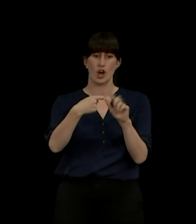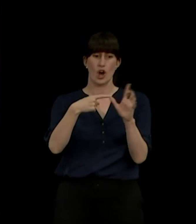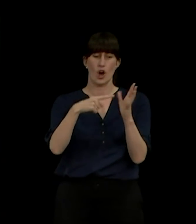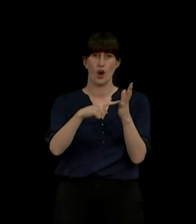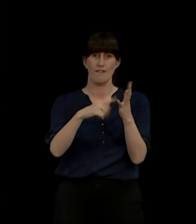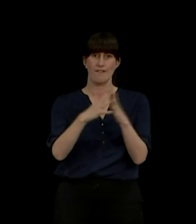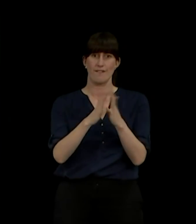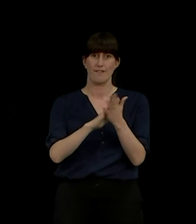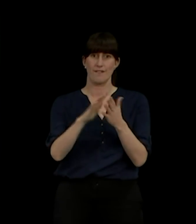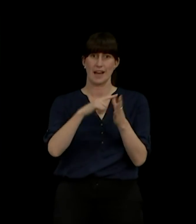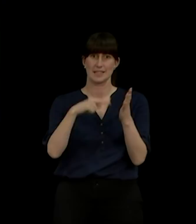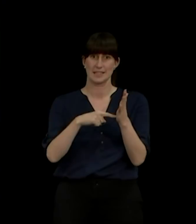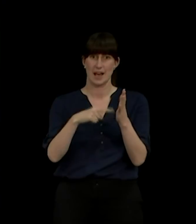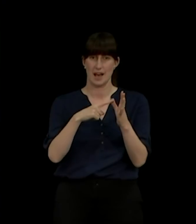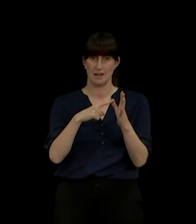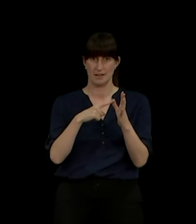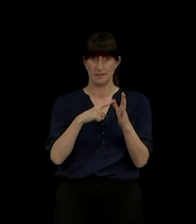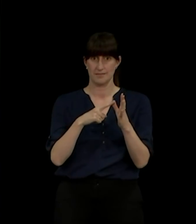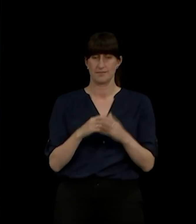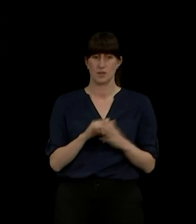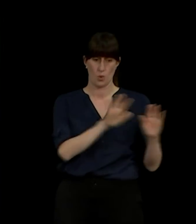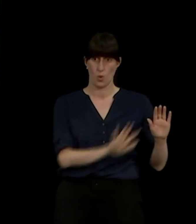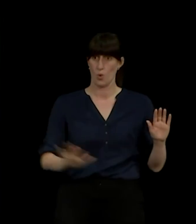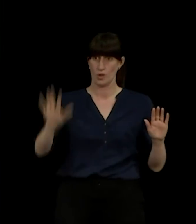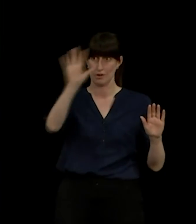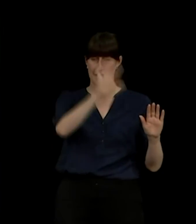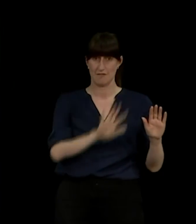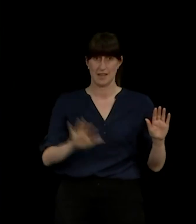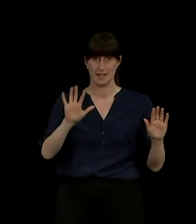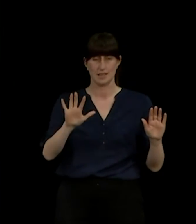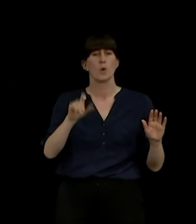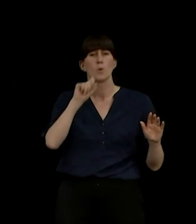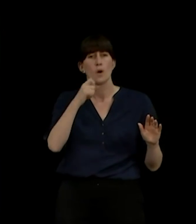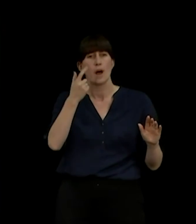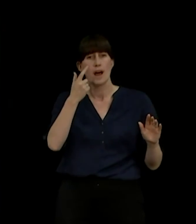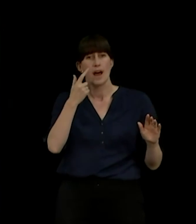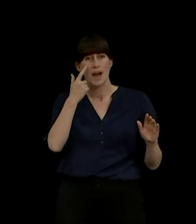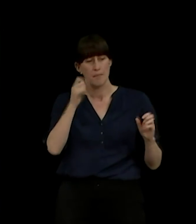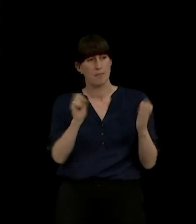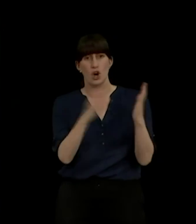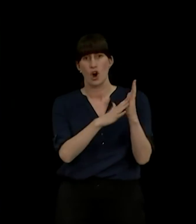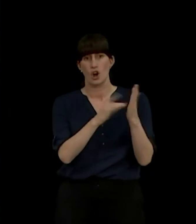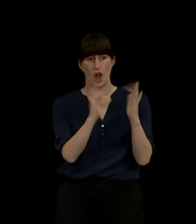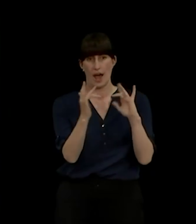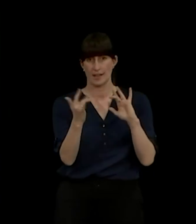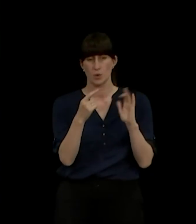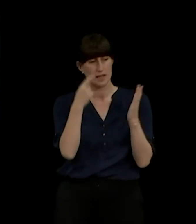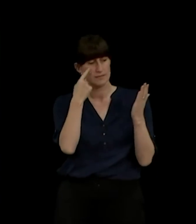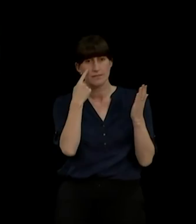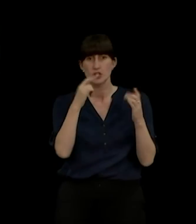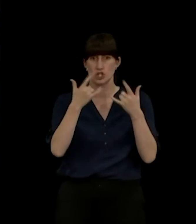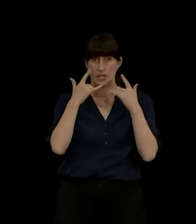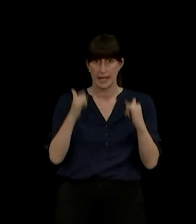City boundary. These boundaries will be published online. Just a word about the surrounding